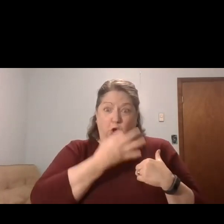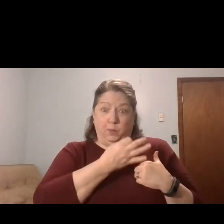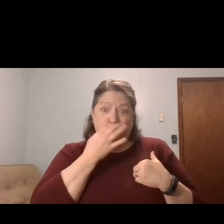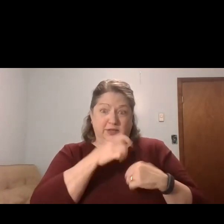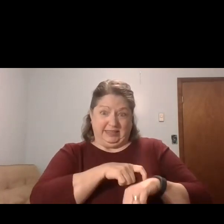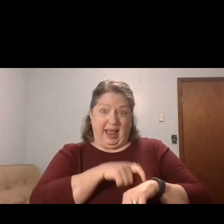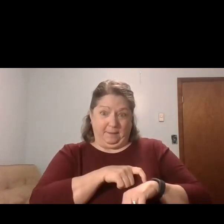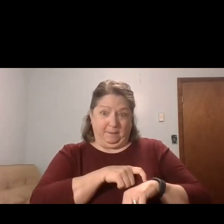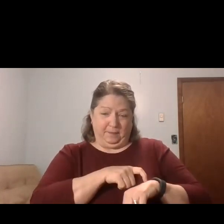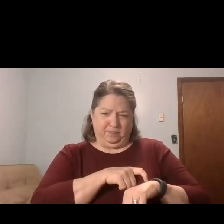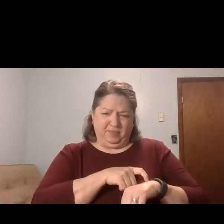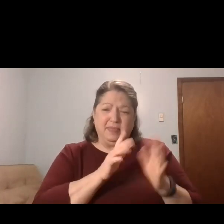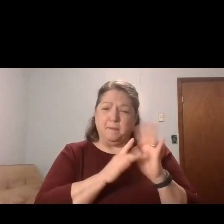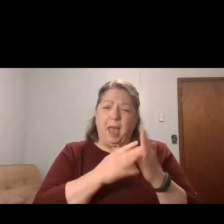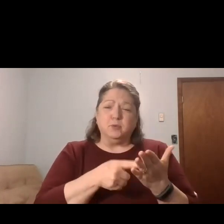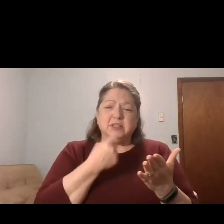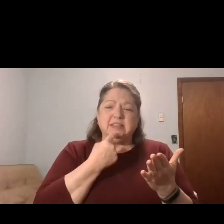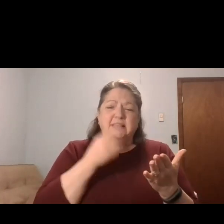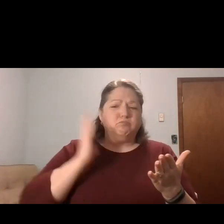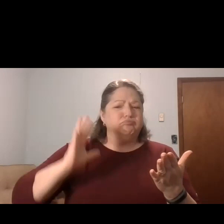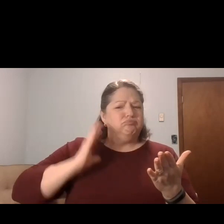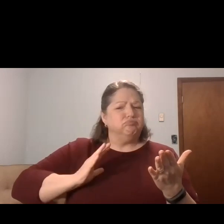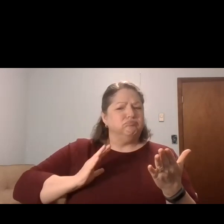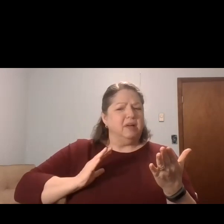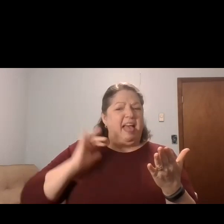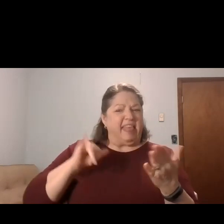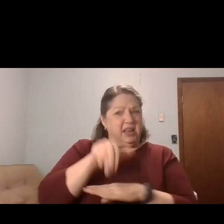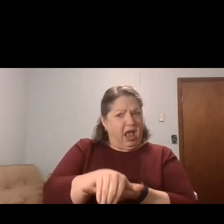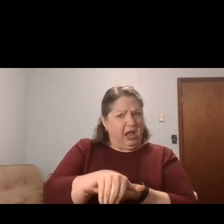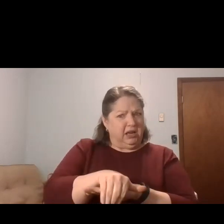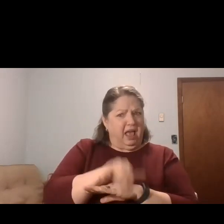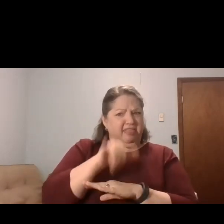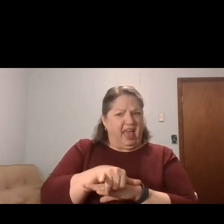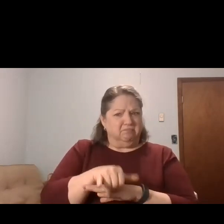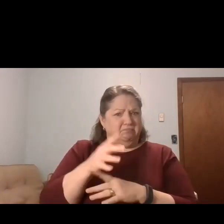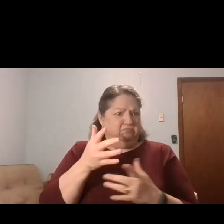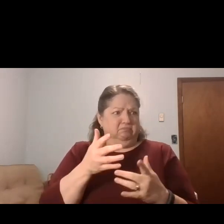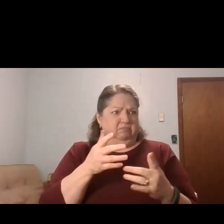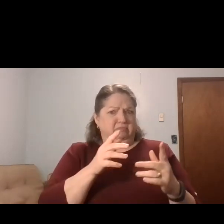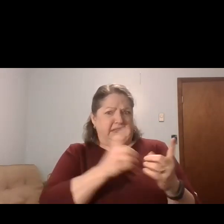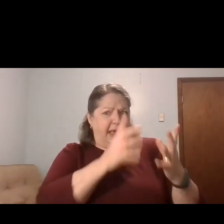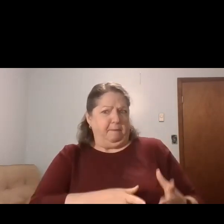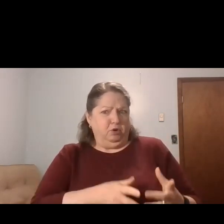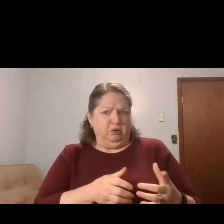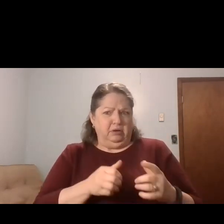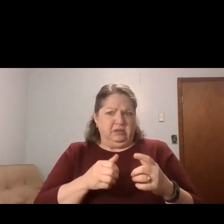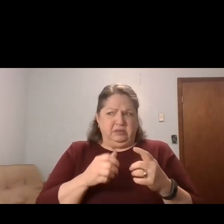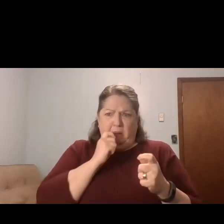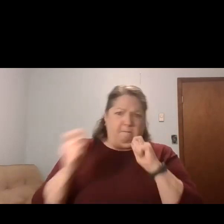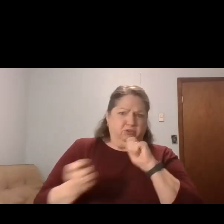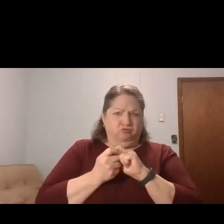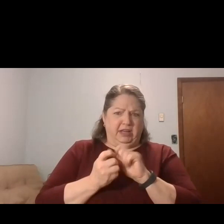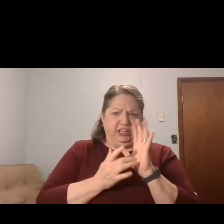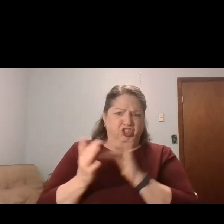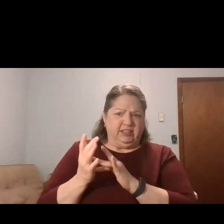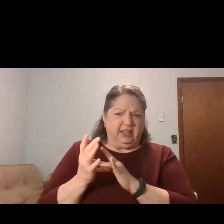says that on the night that Jesus was betrayed, he took bread. And after giving thanks, he looked up and he thanked the Father. And then